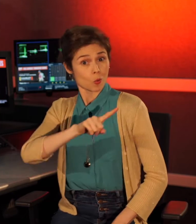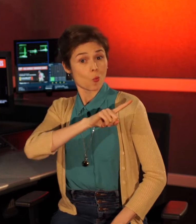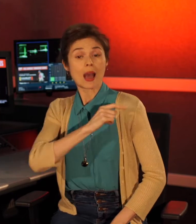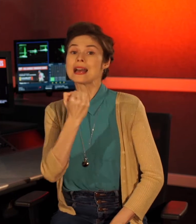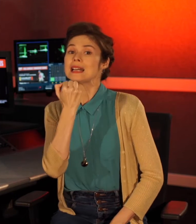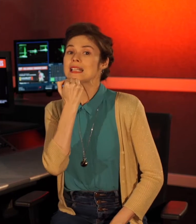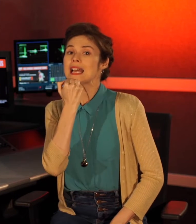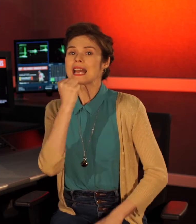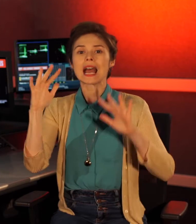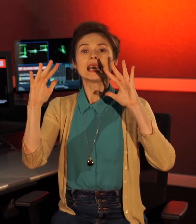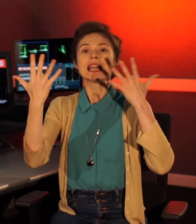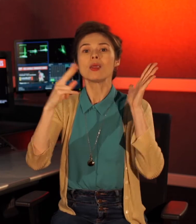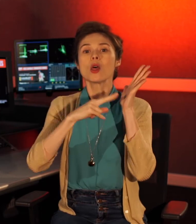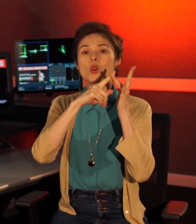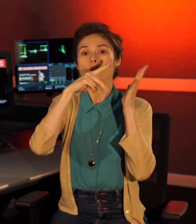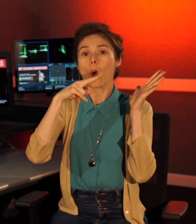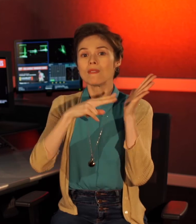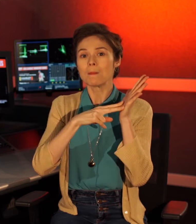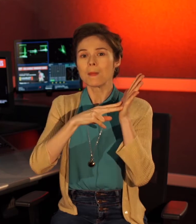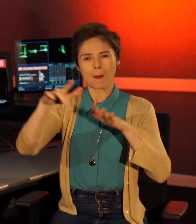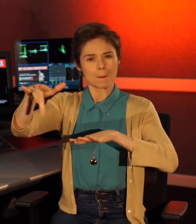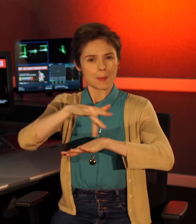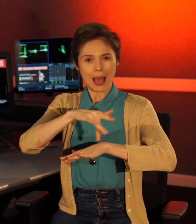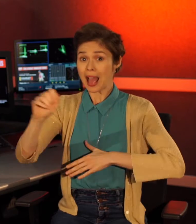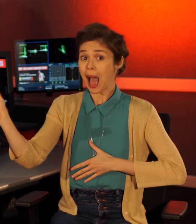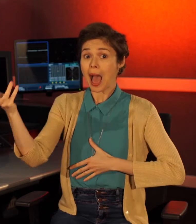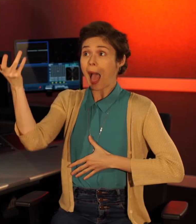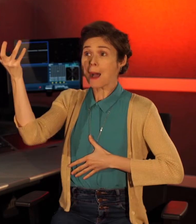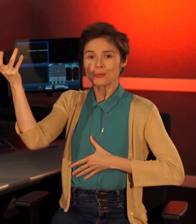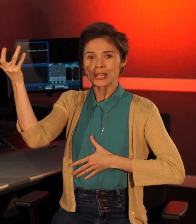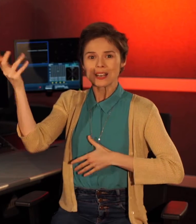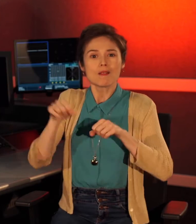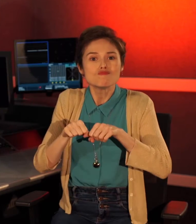which will be broadcast to schools on the 10th of November.